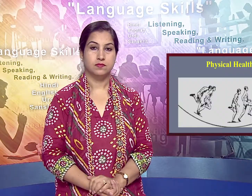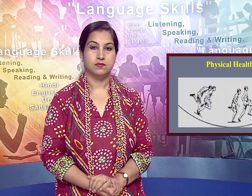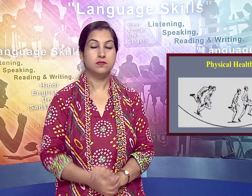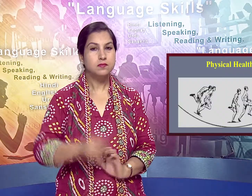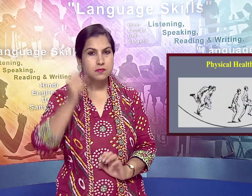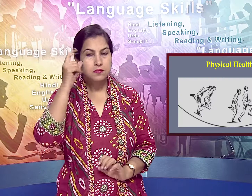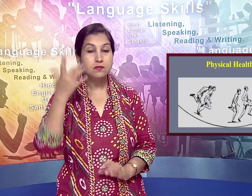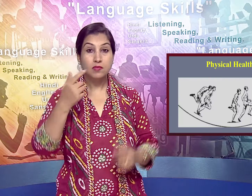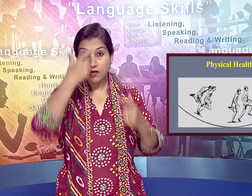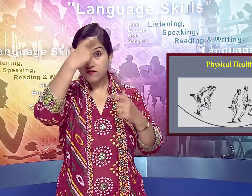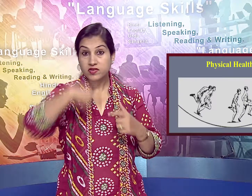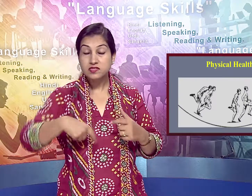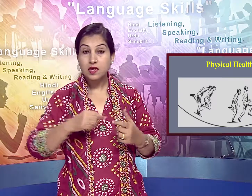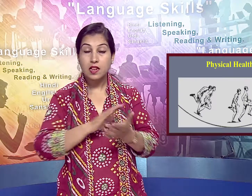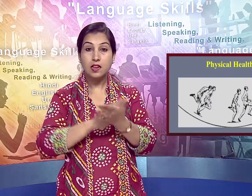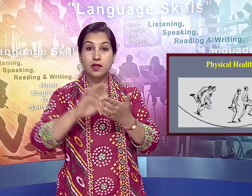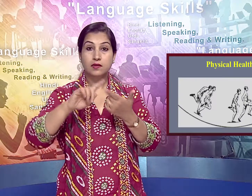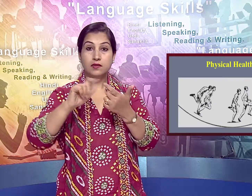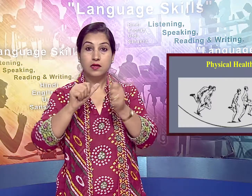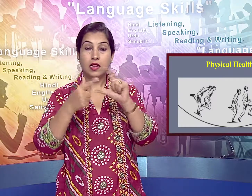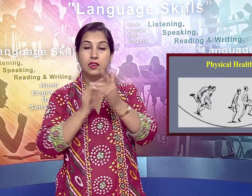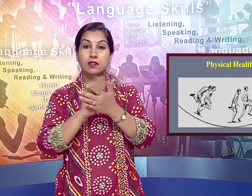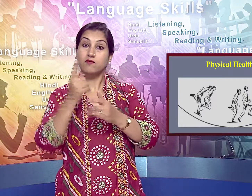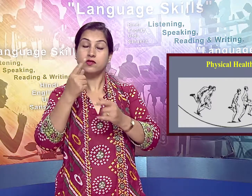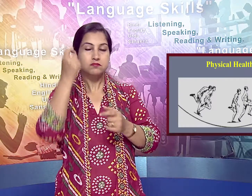Let's understand physical health first.